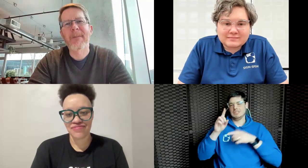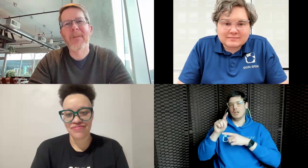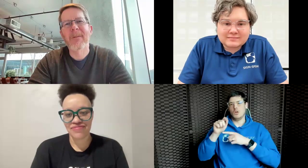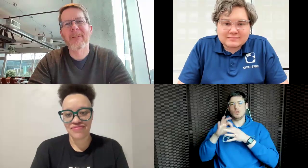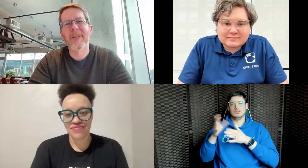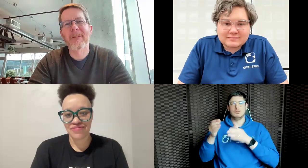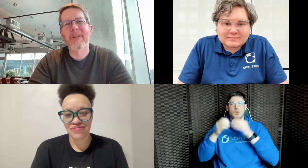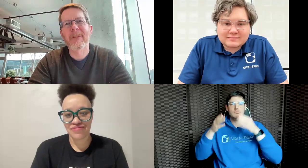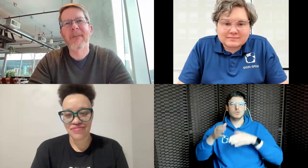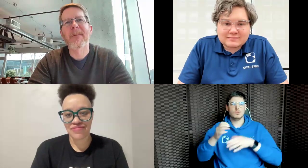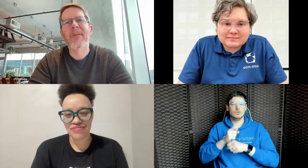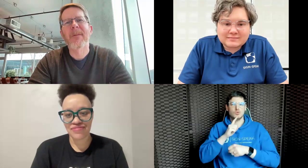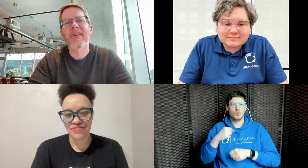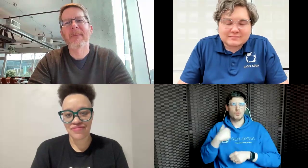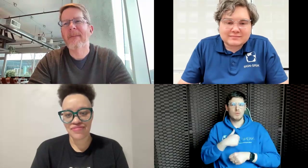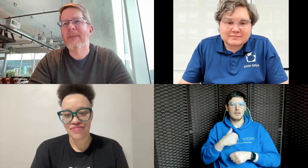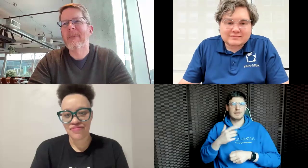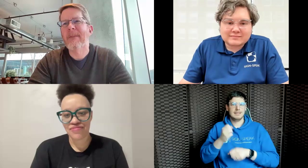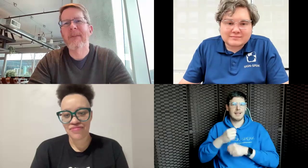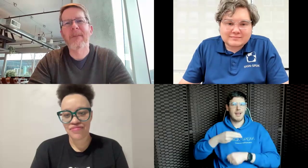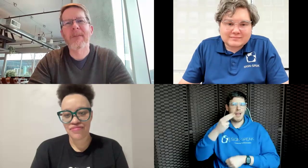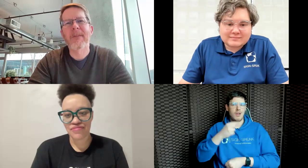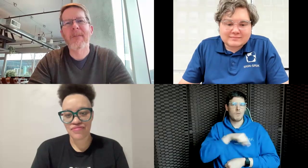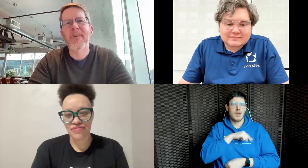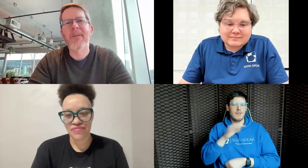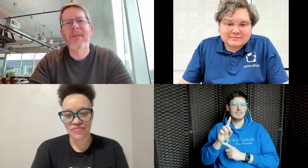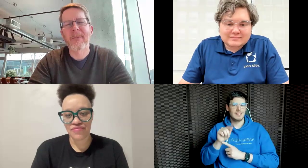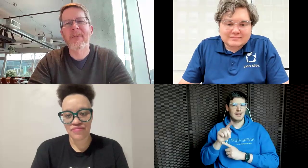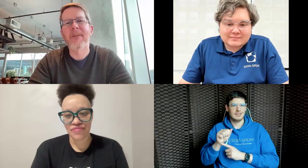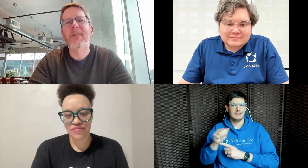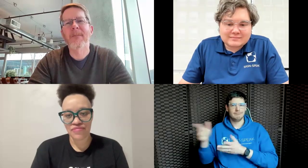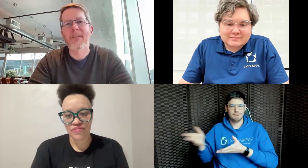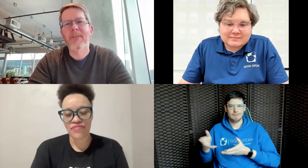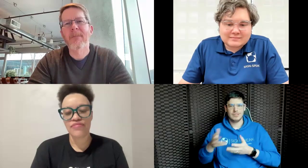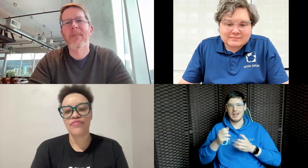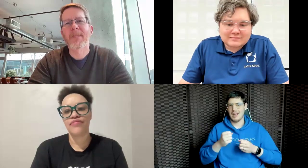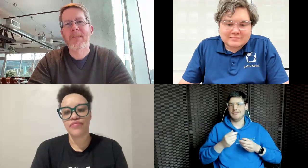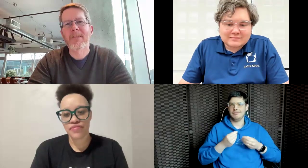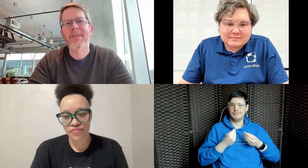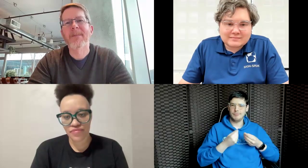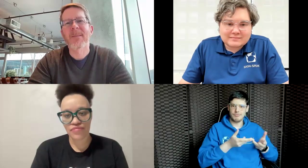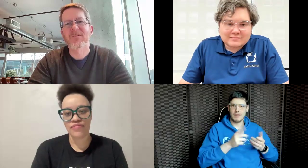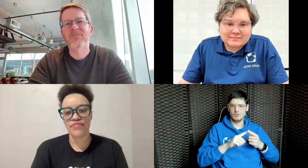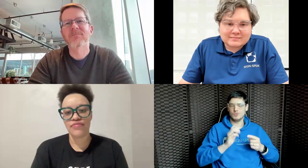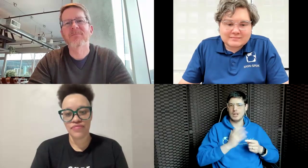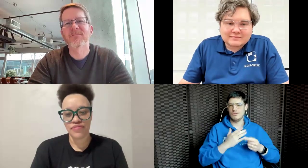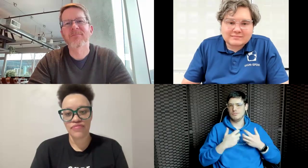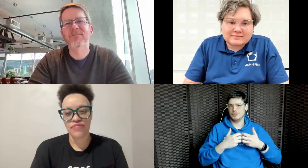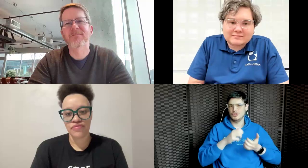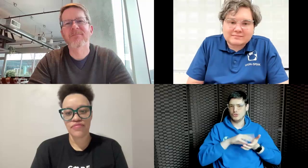and really doing the data coordination. We really want high quality data coming in to